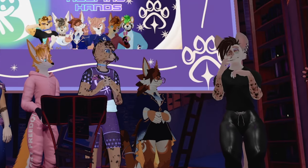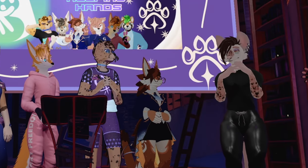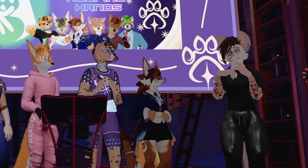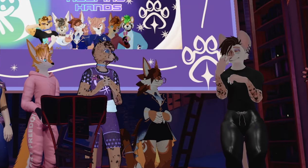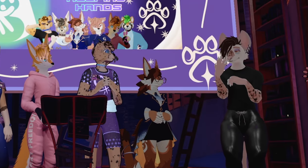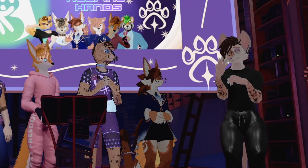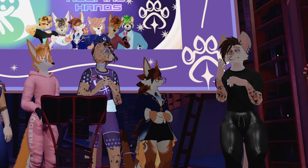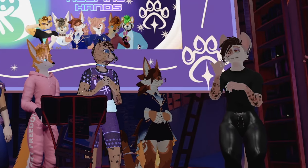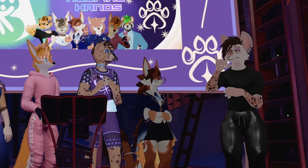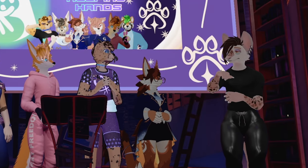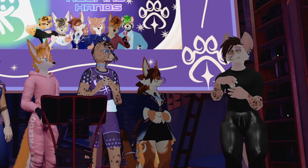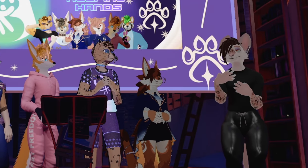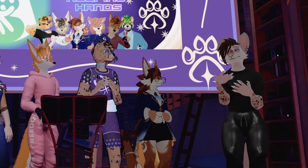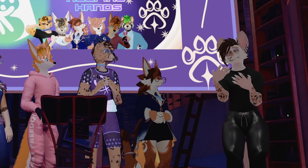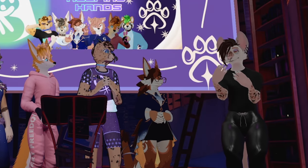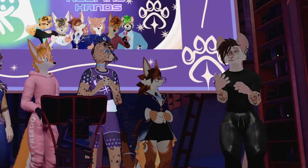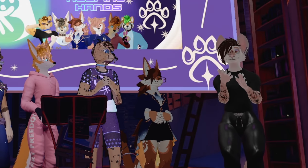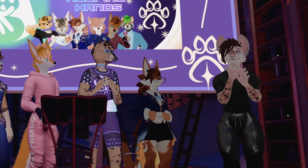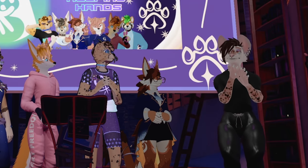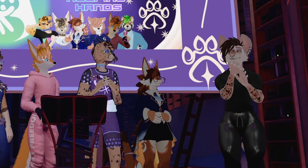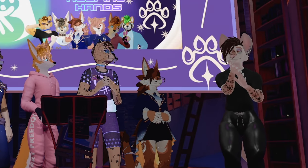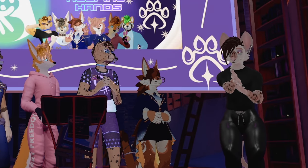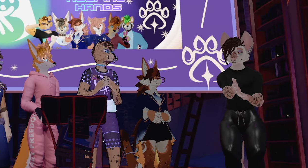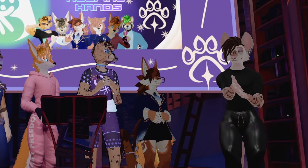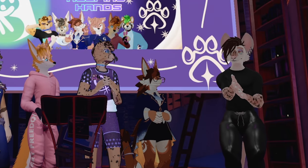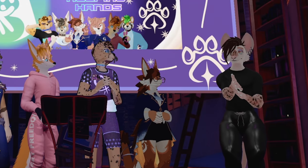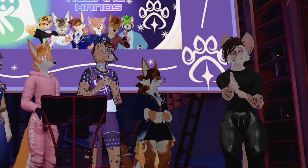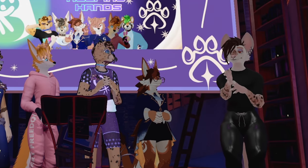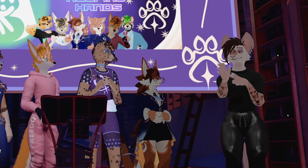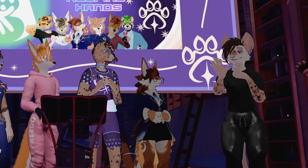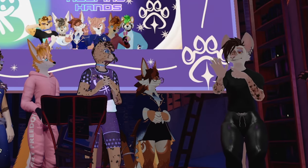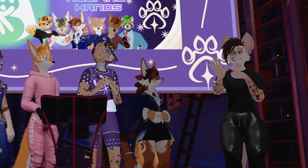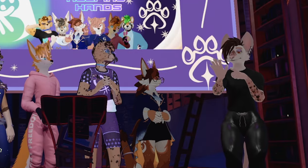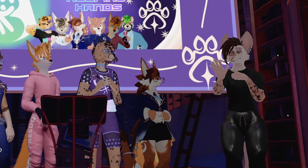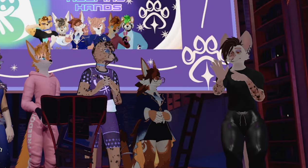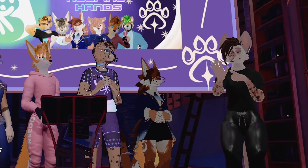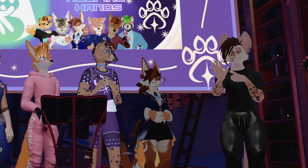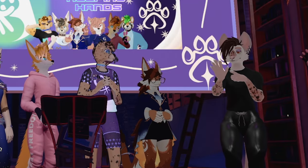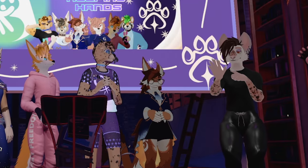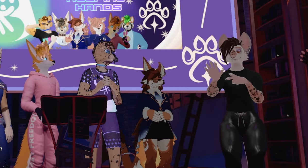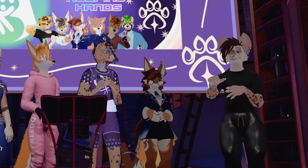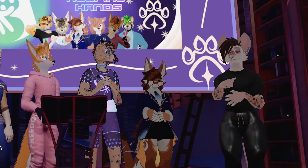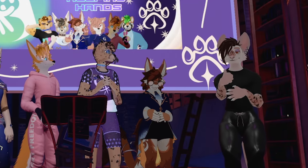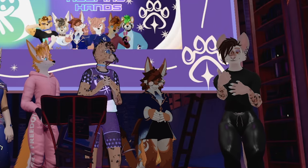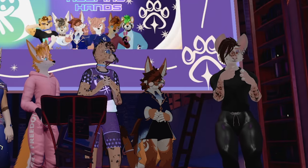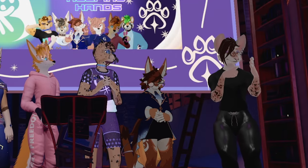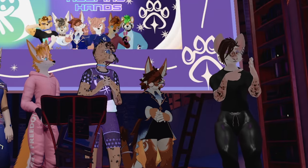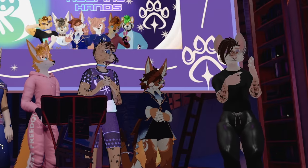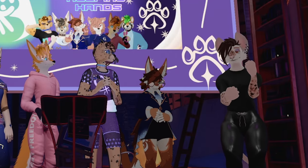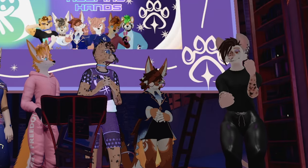other one is your support hand. The dominant hand is the one that's typically doing the motion. Whichever one you feel more comfortable